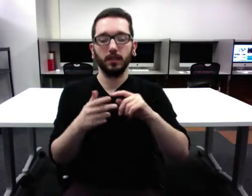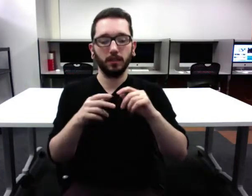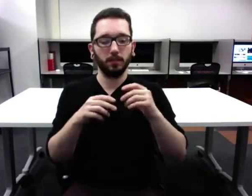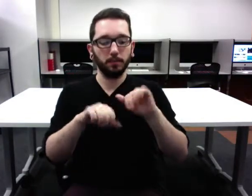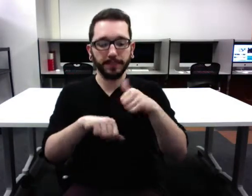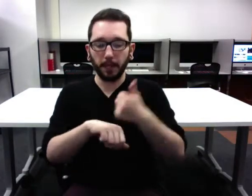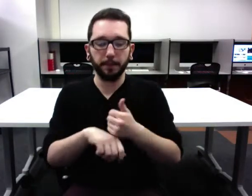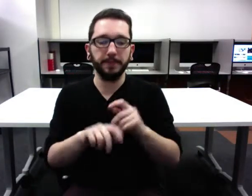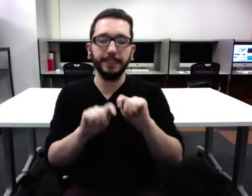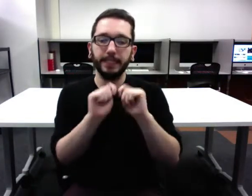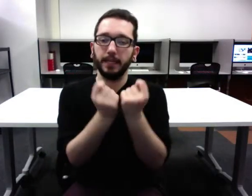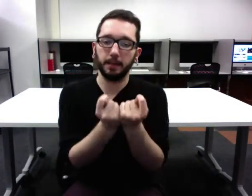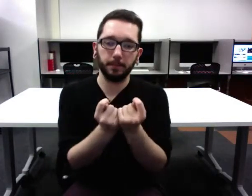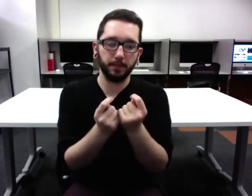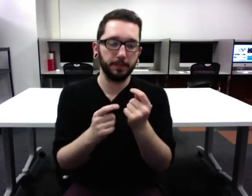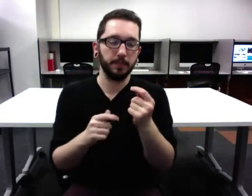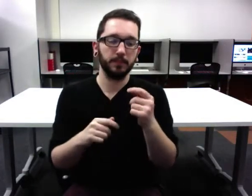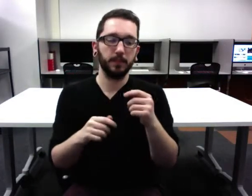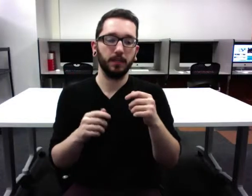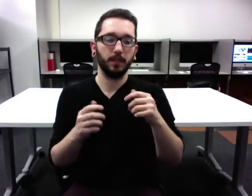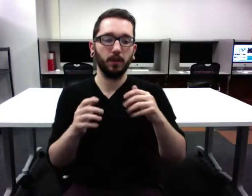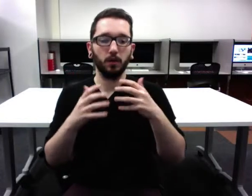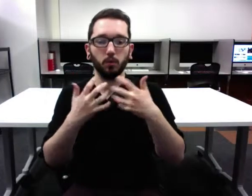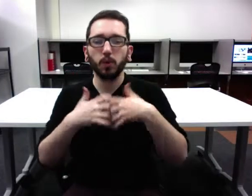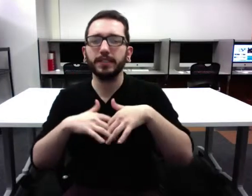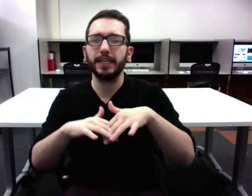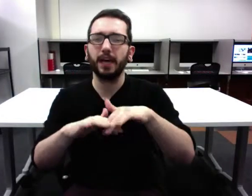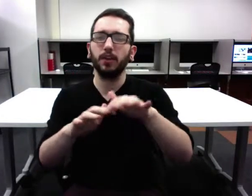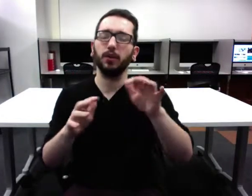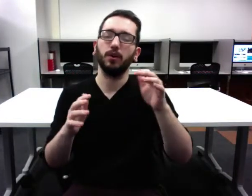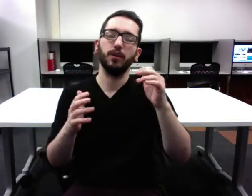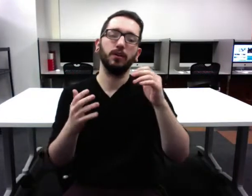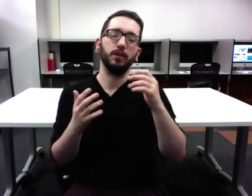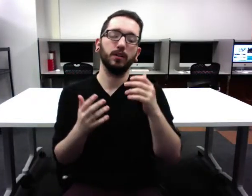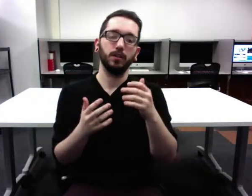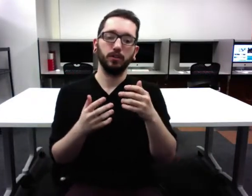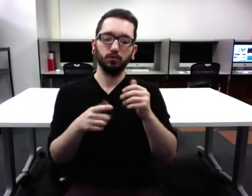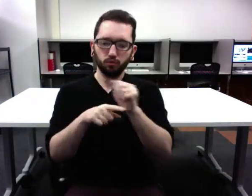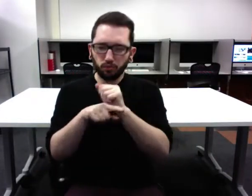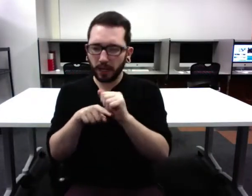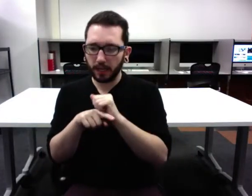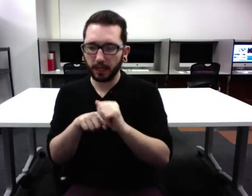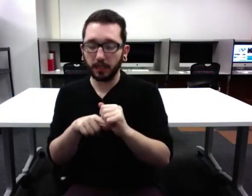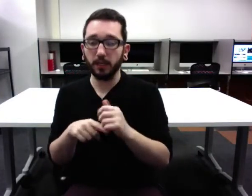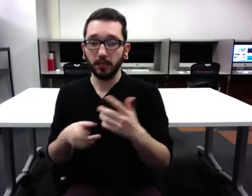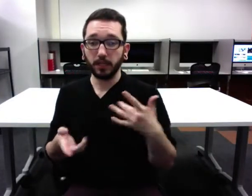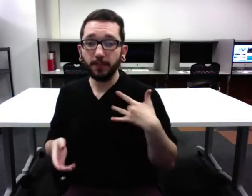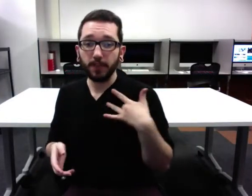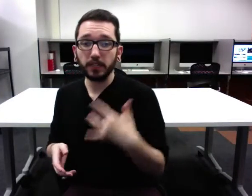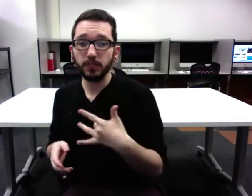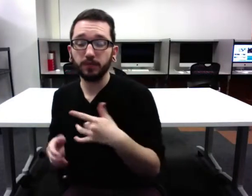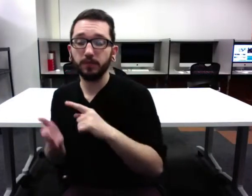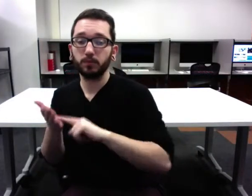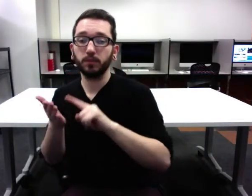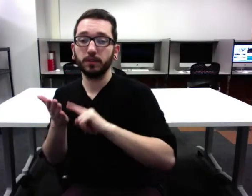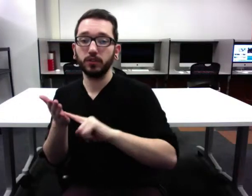and conventional researchers working together. We have to train conventional researchers on how to do sham acupuncture or